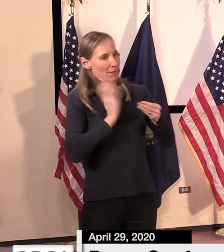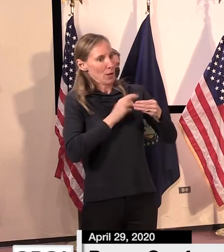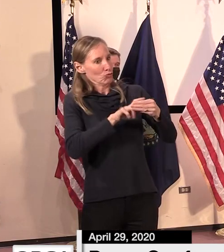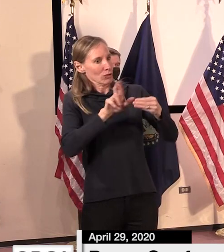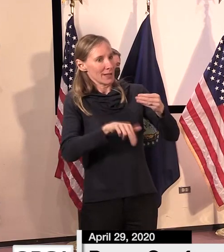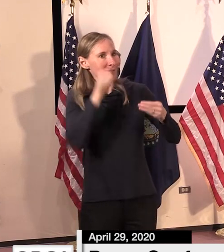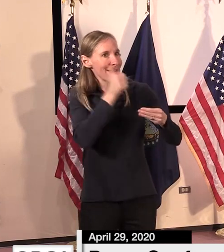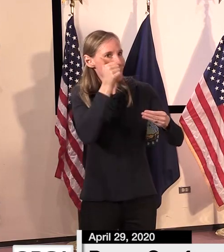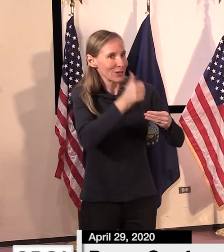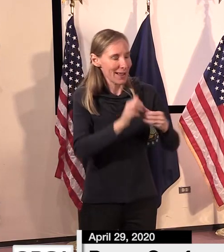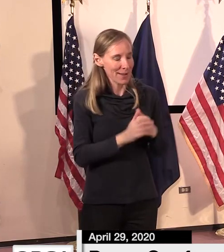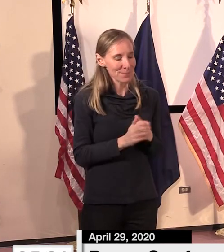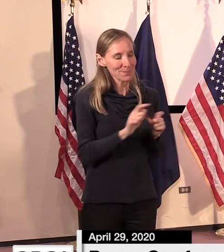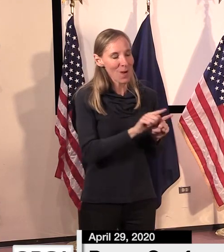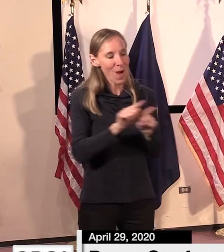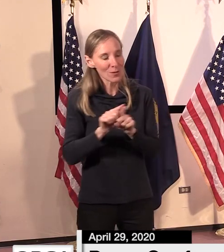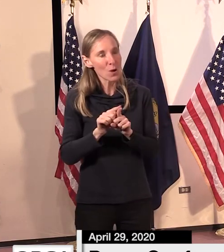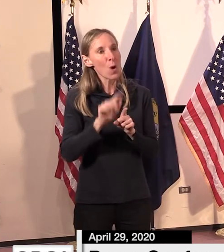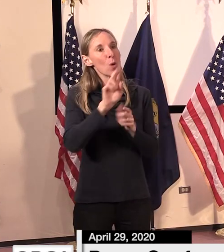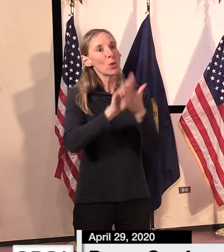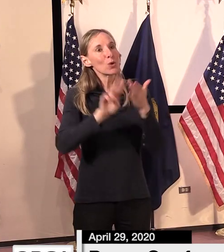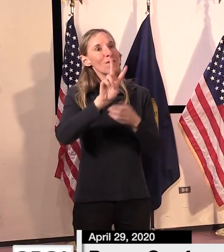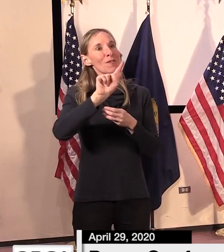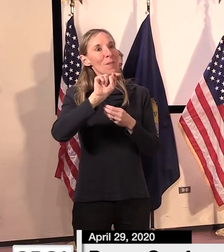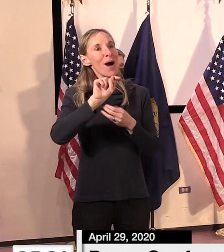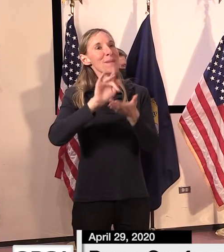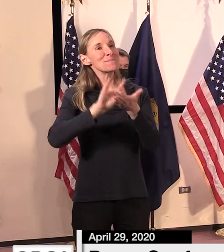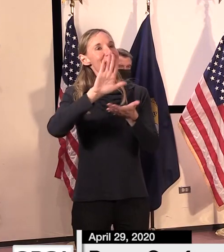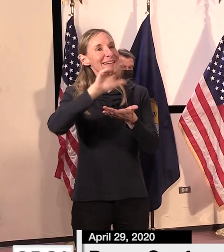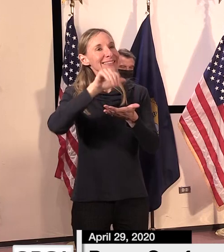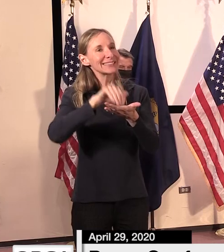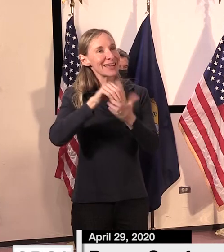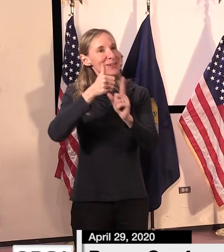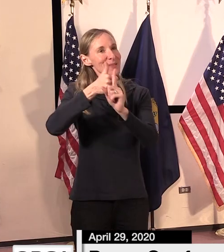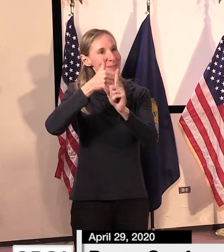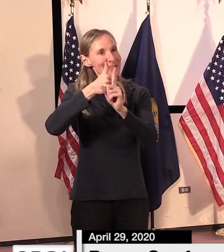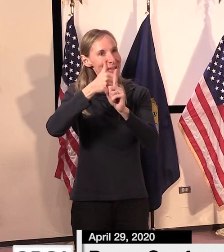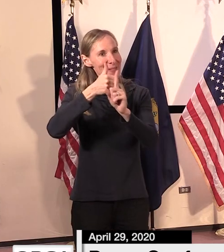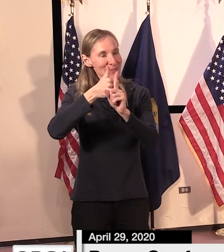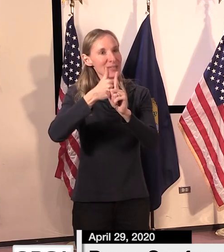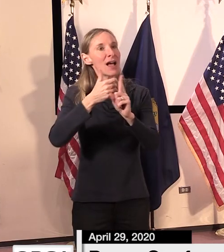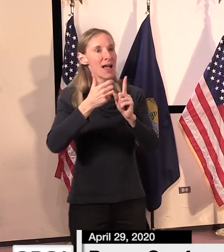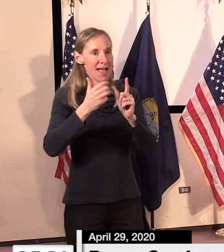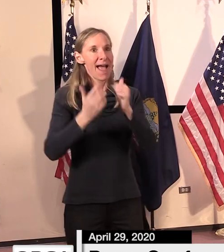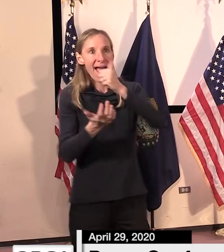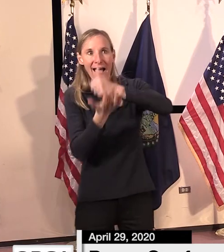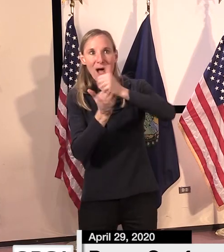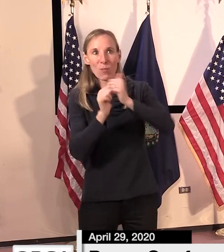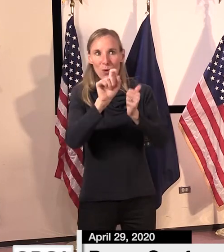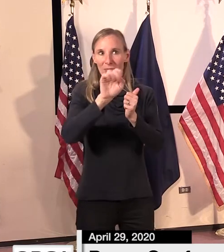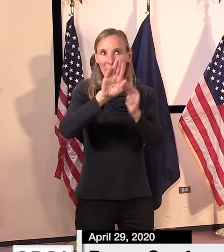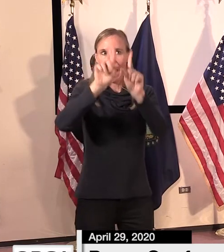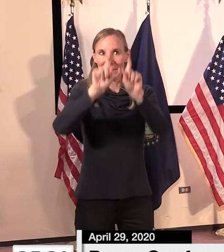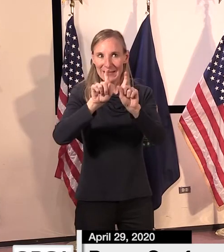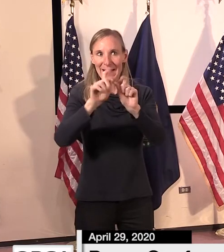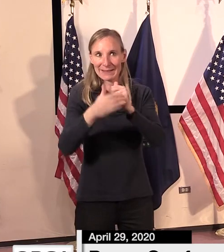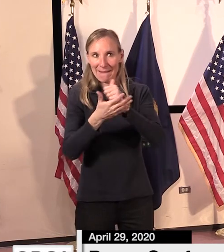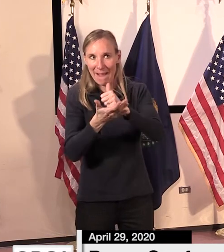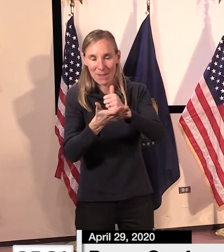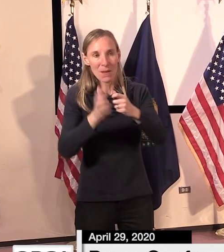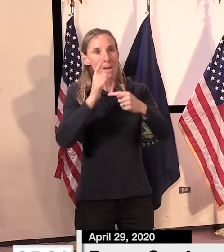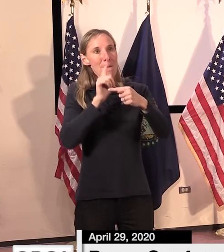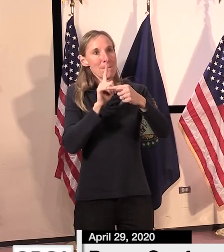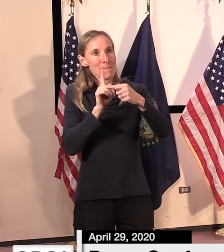to thank the University of Vermont Medical Center for their work in triaging of laboratory tests and in acquiring the